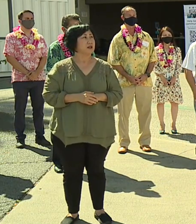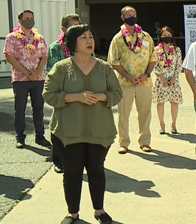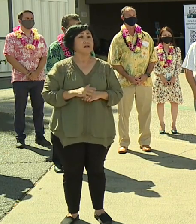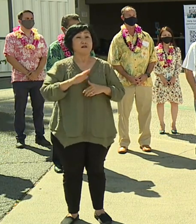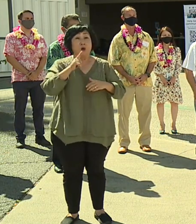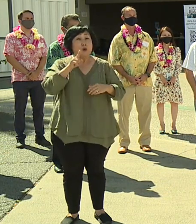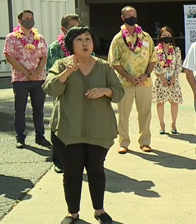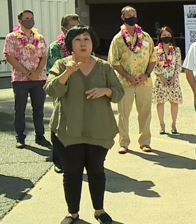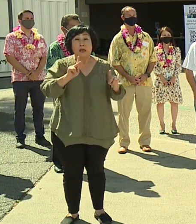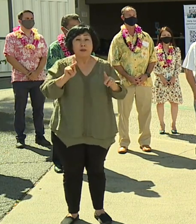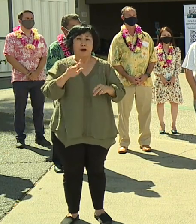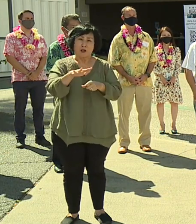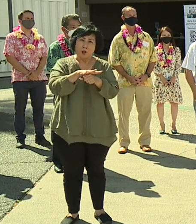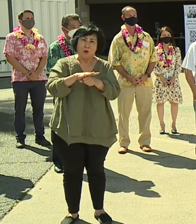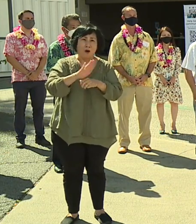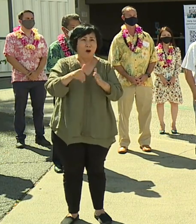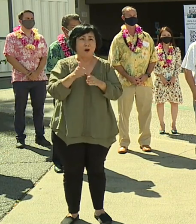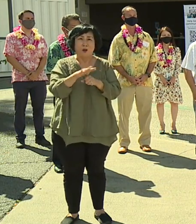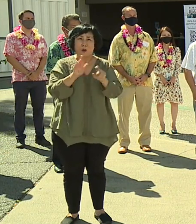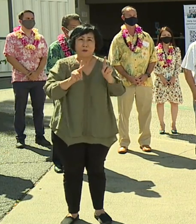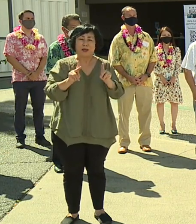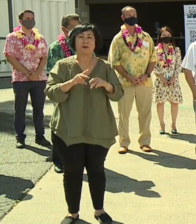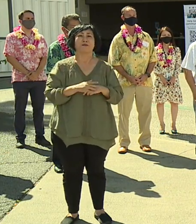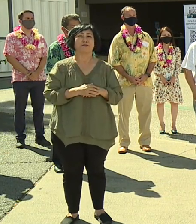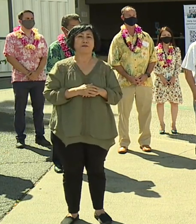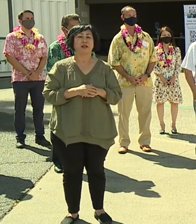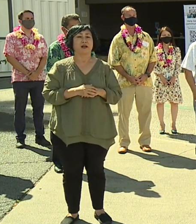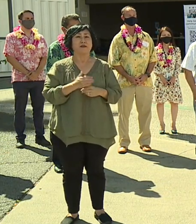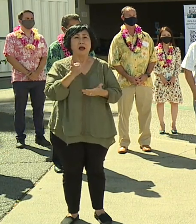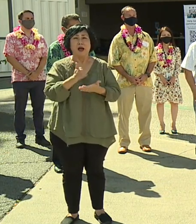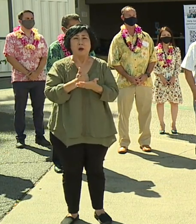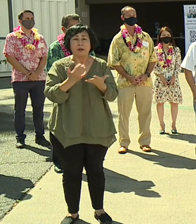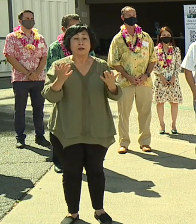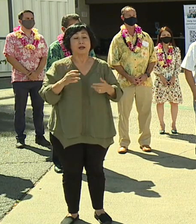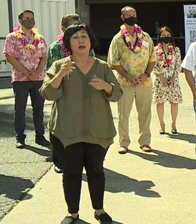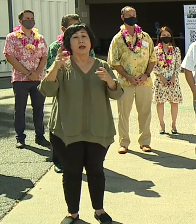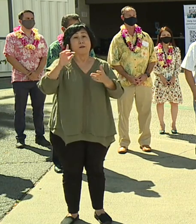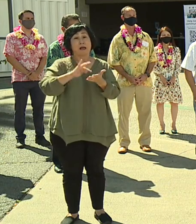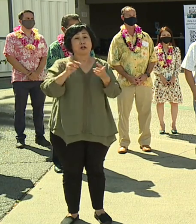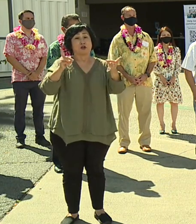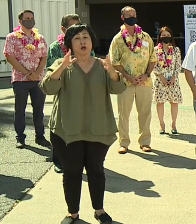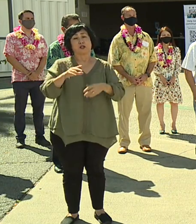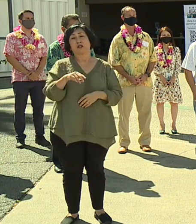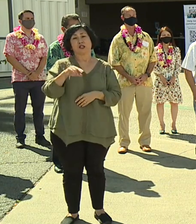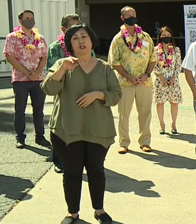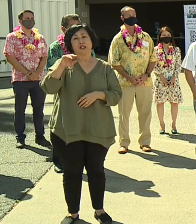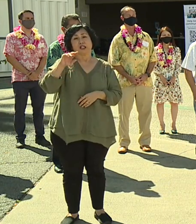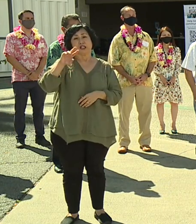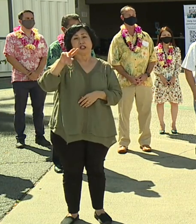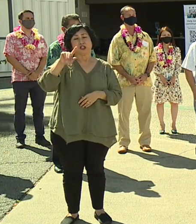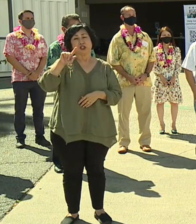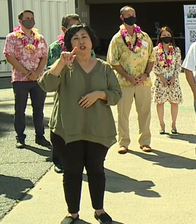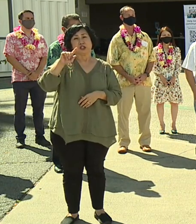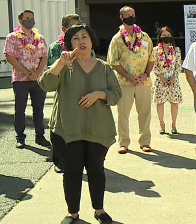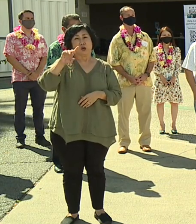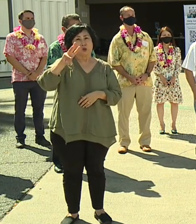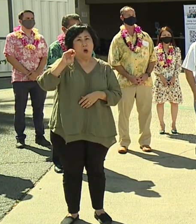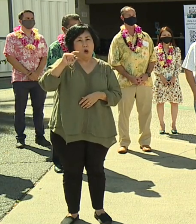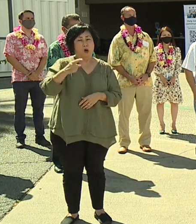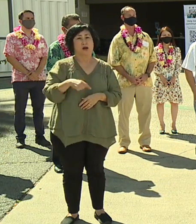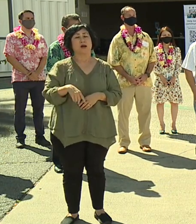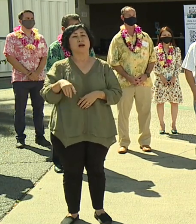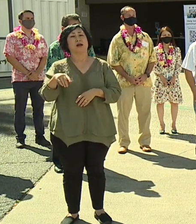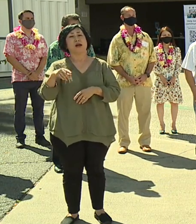all local, and they're helping in many different ways. The medical director is Dr. Eugene Wong. The lab director is Dr. Alan